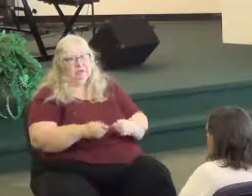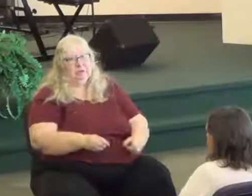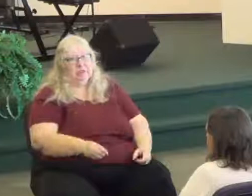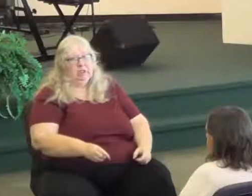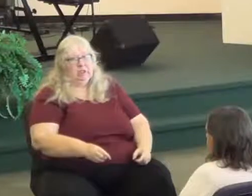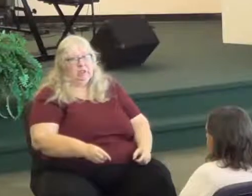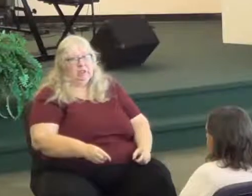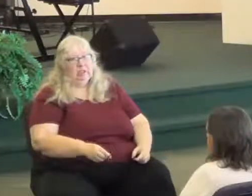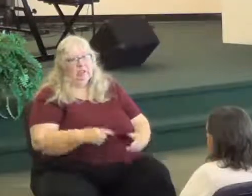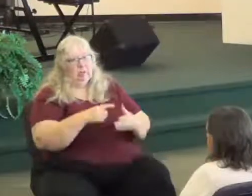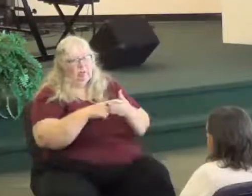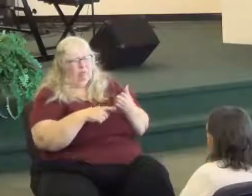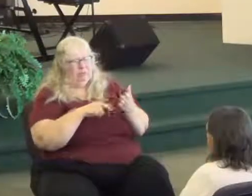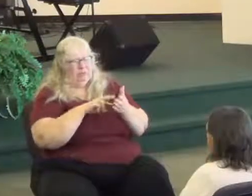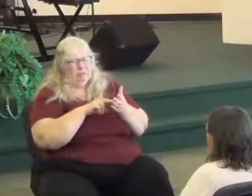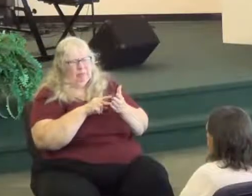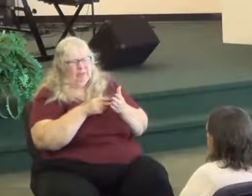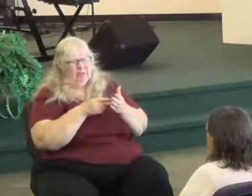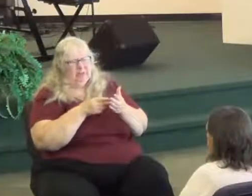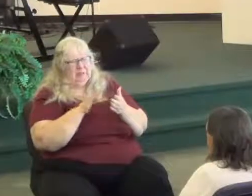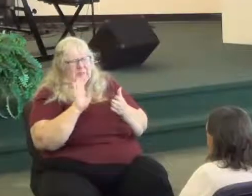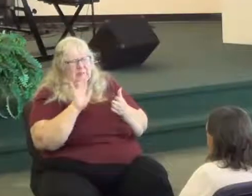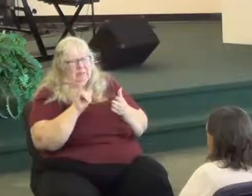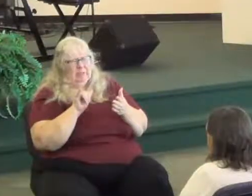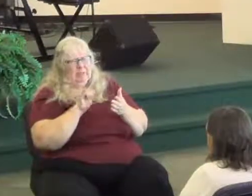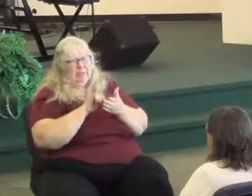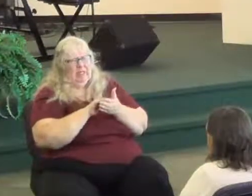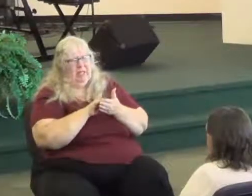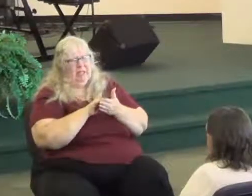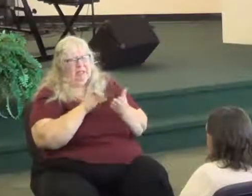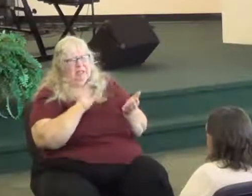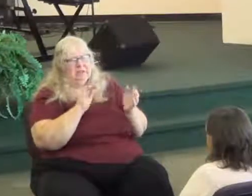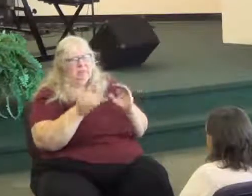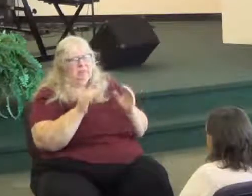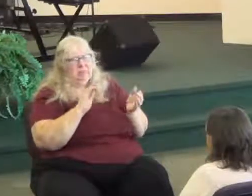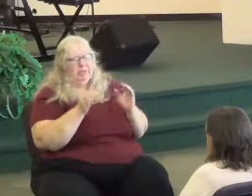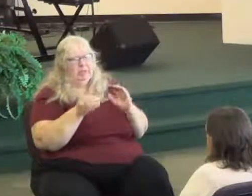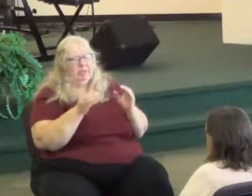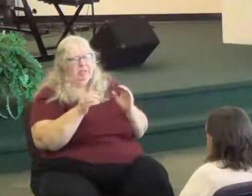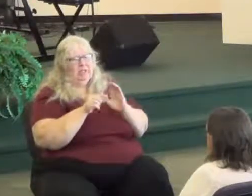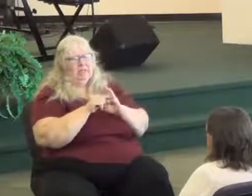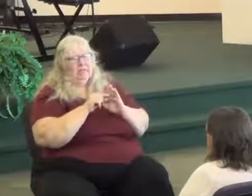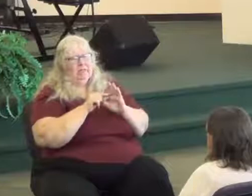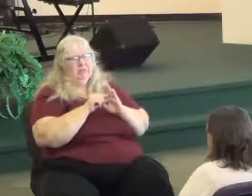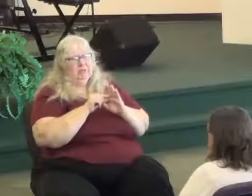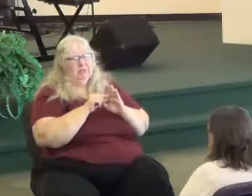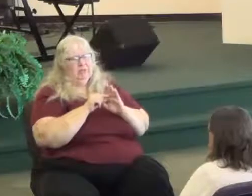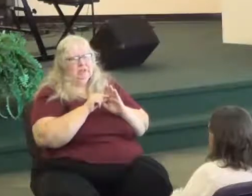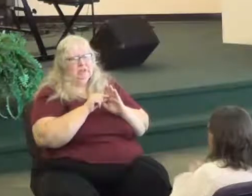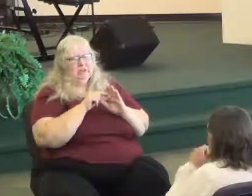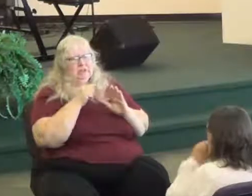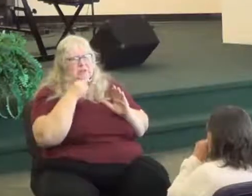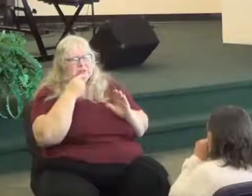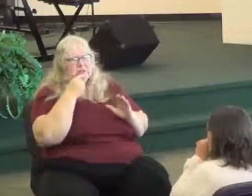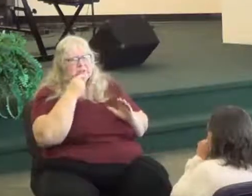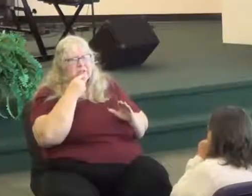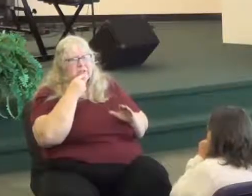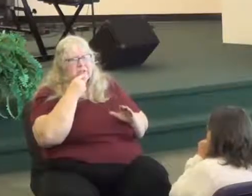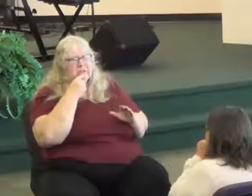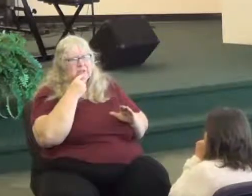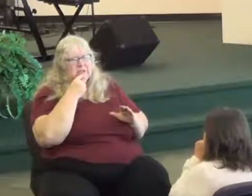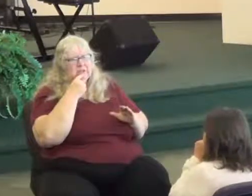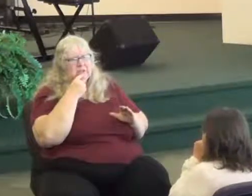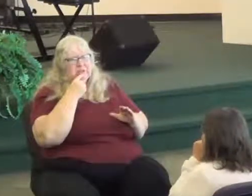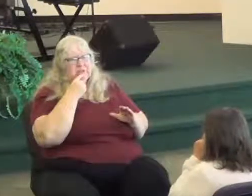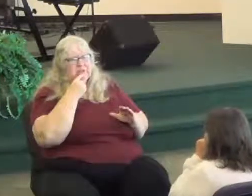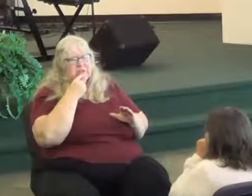What does Jesus mean by that? It's a comparison verse. Okay, he's going to say this literally just a few chapters away from this